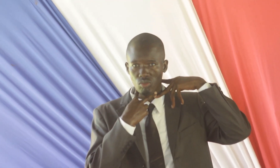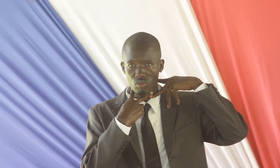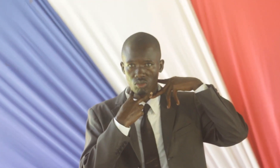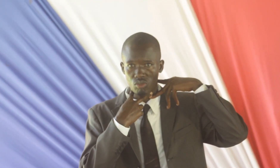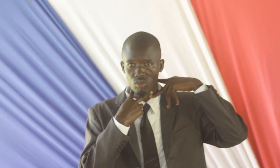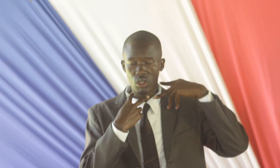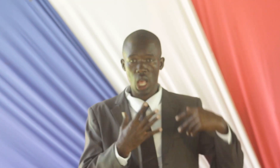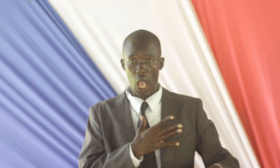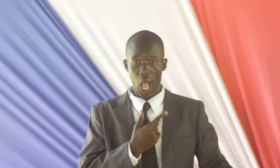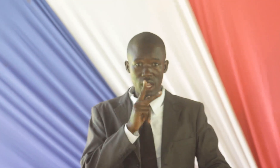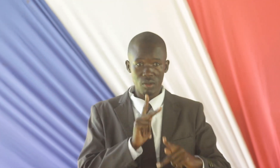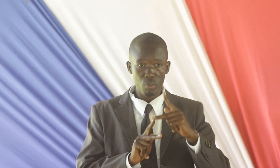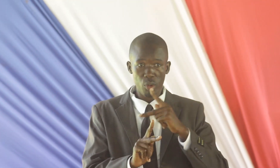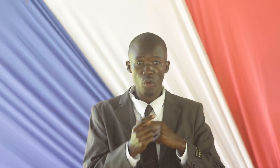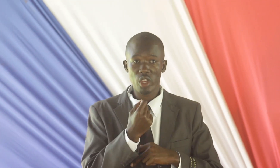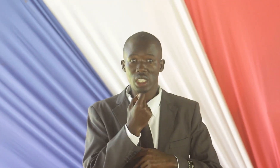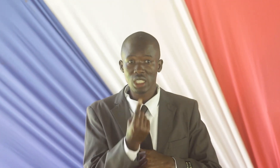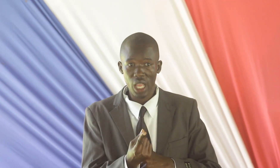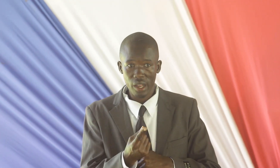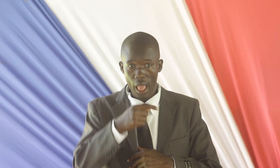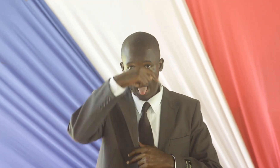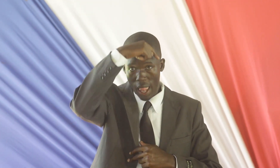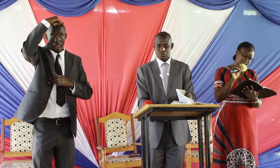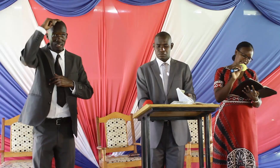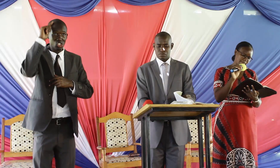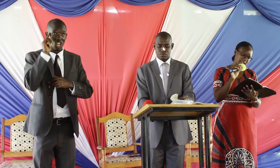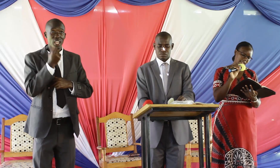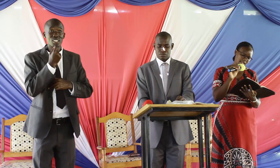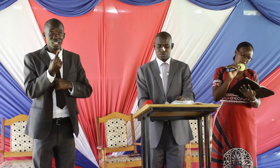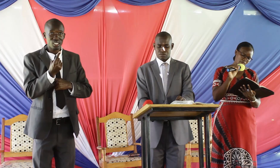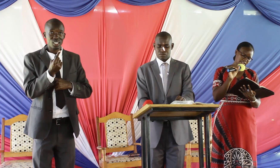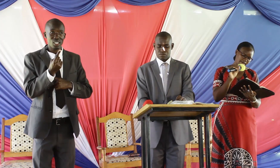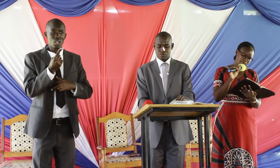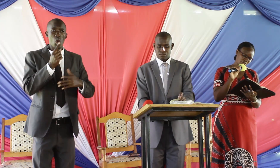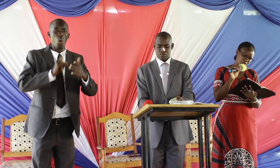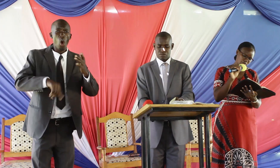And Elisha said unto her, what shall I do for you? Tell me,